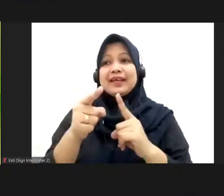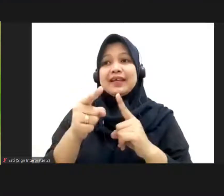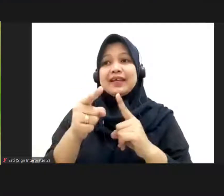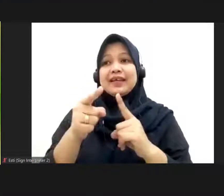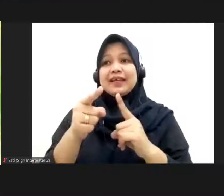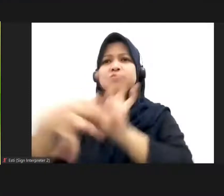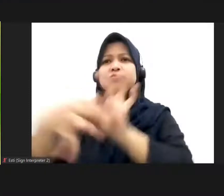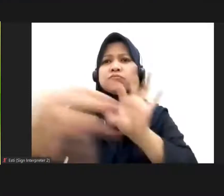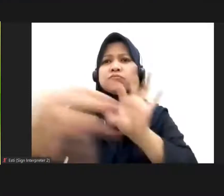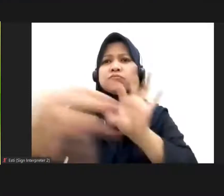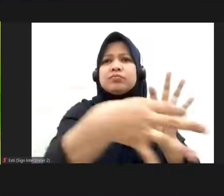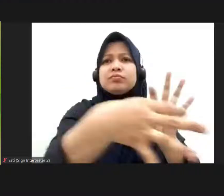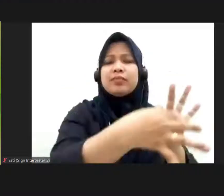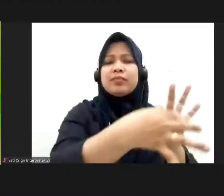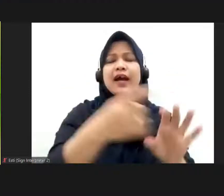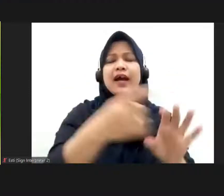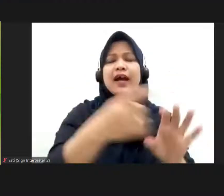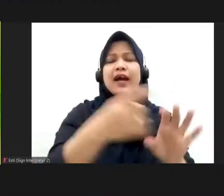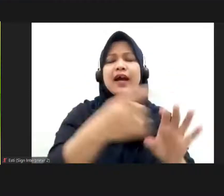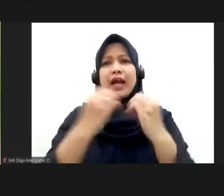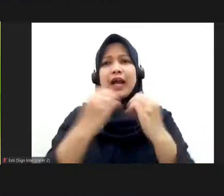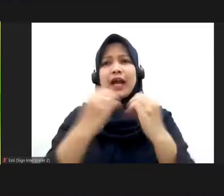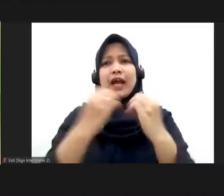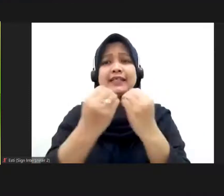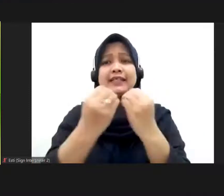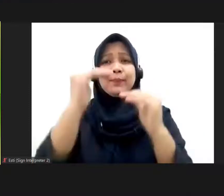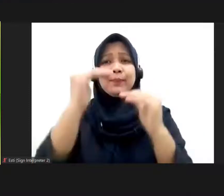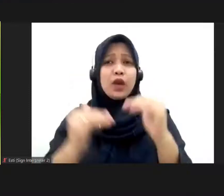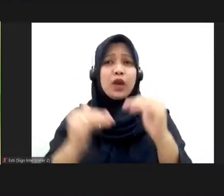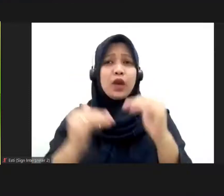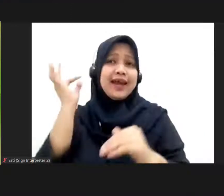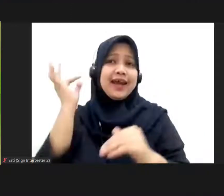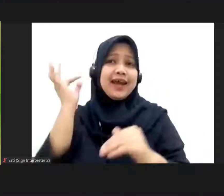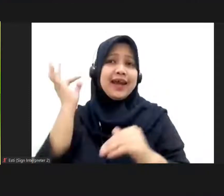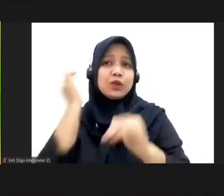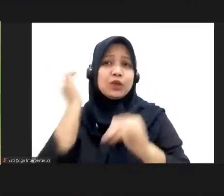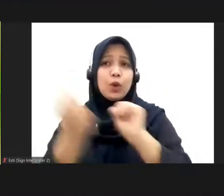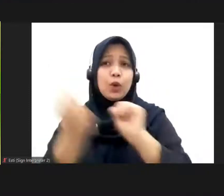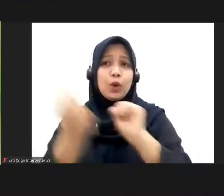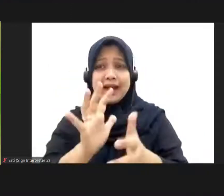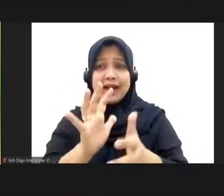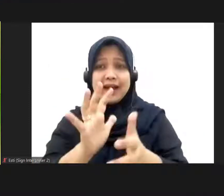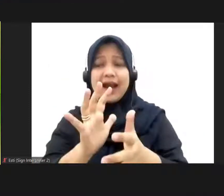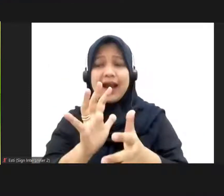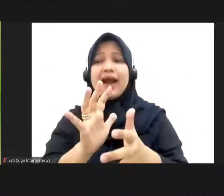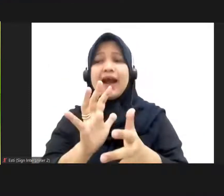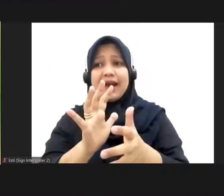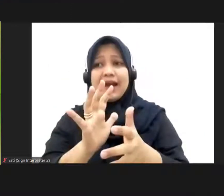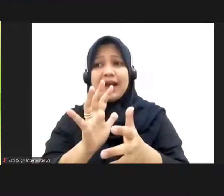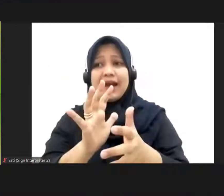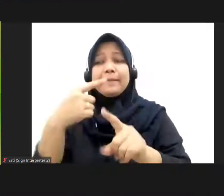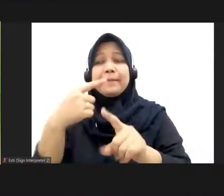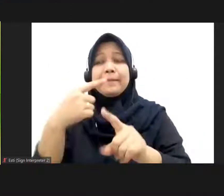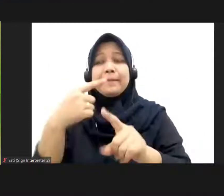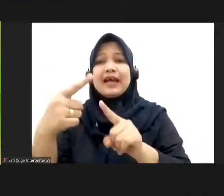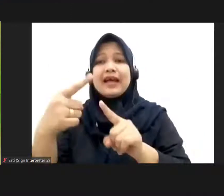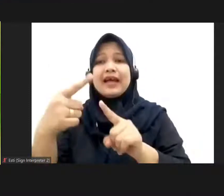disaster risk reduction, one is Disaster Risk Reduction Network, which sits also in the national level